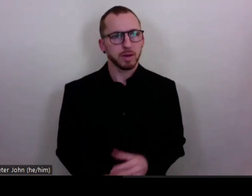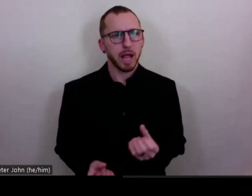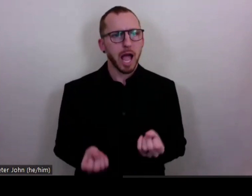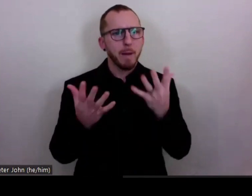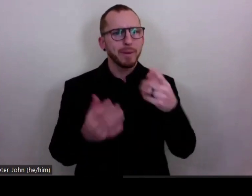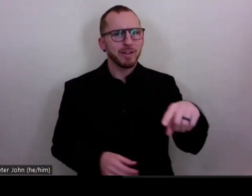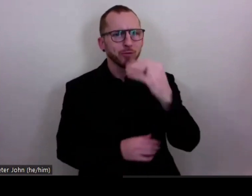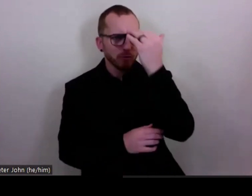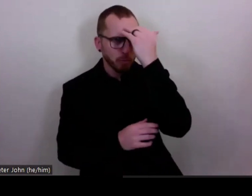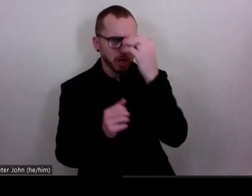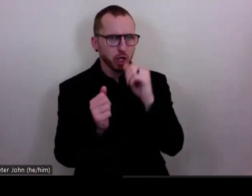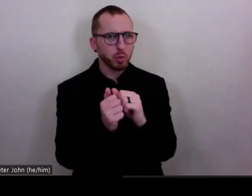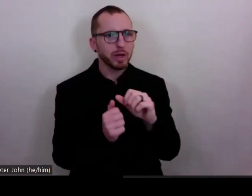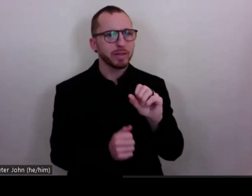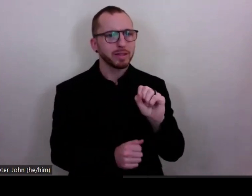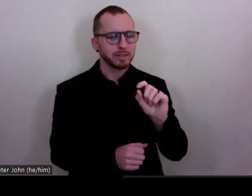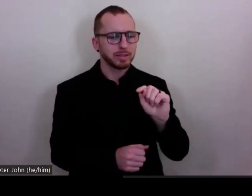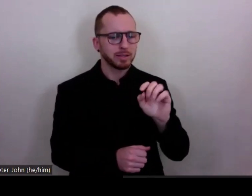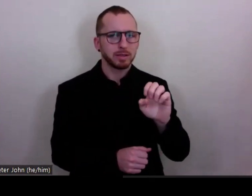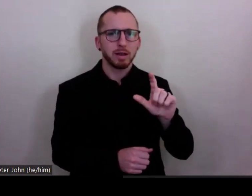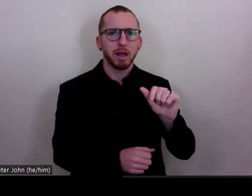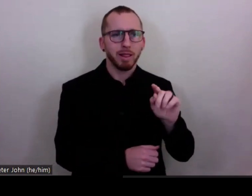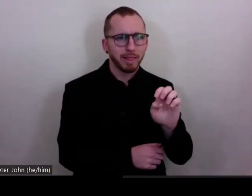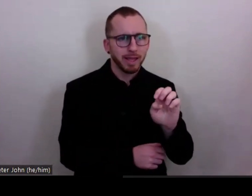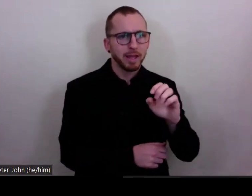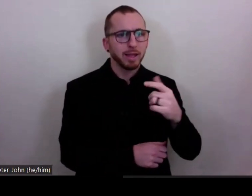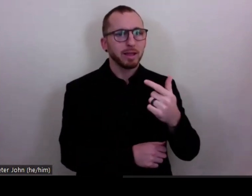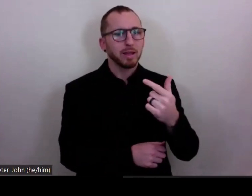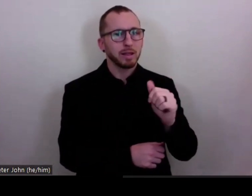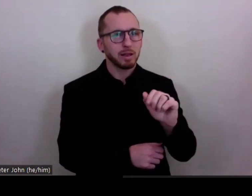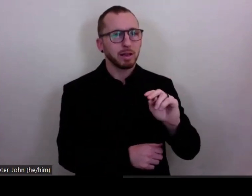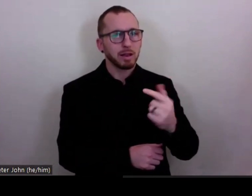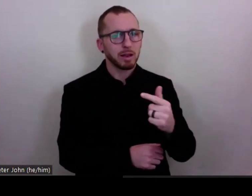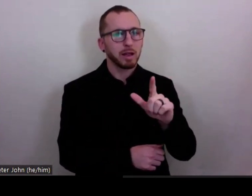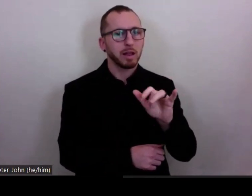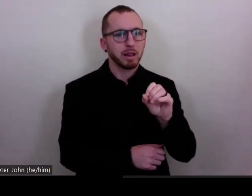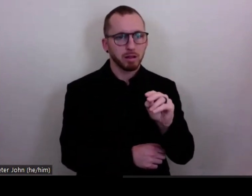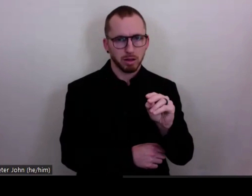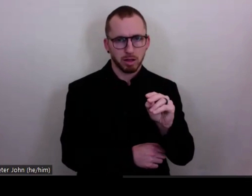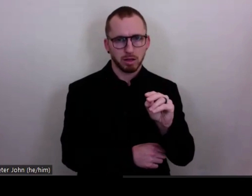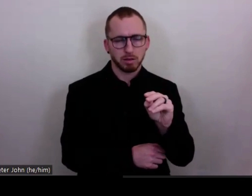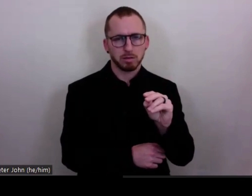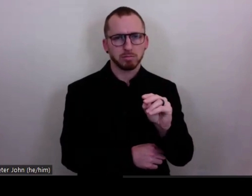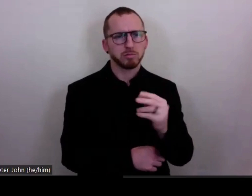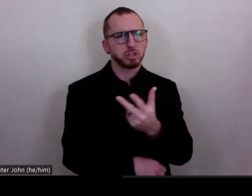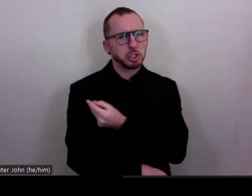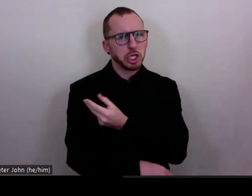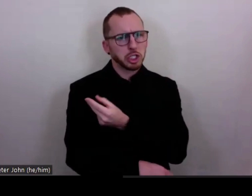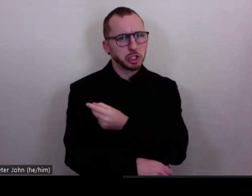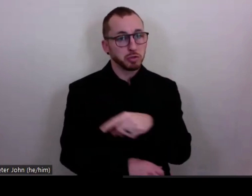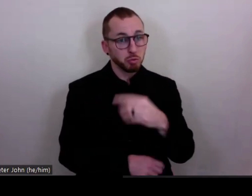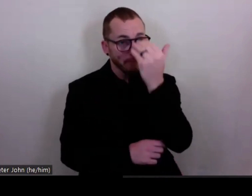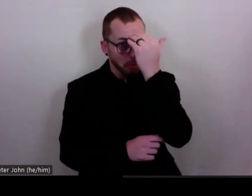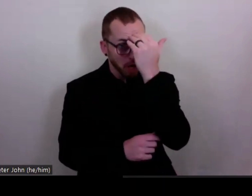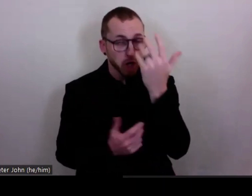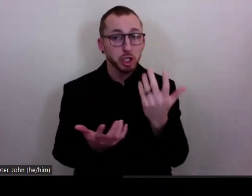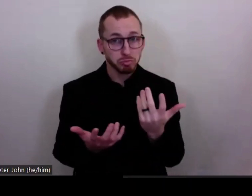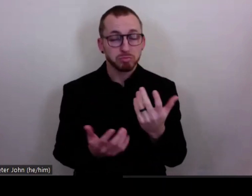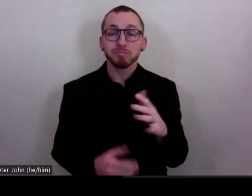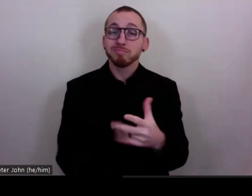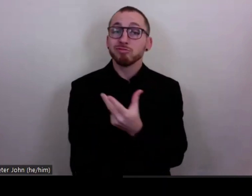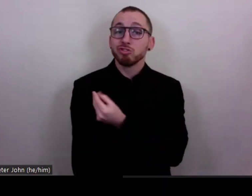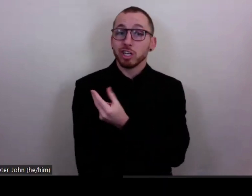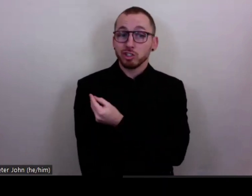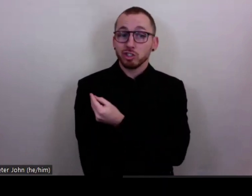Go check it out. It is one of the coolest up and coming things that I hope will be able to help the majority of our veterans. These are injections that go in